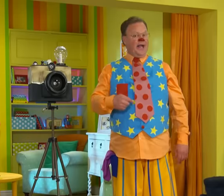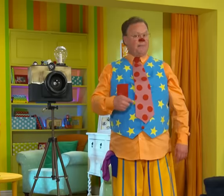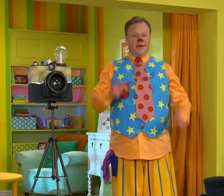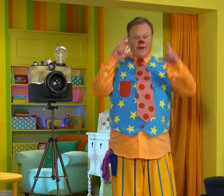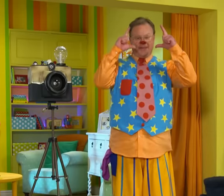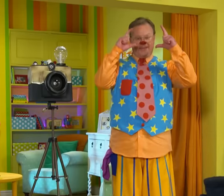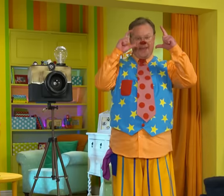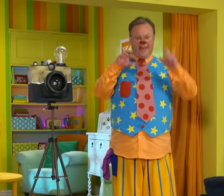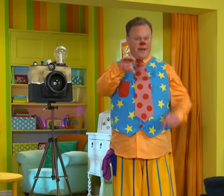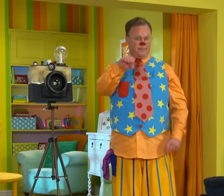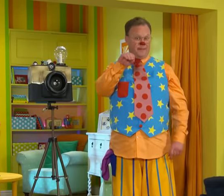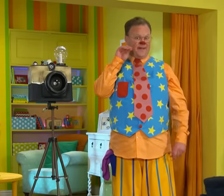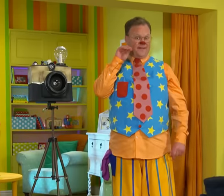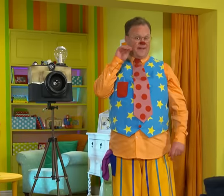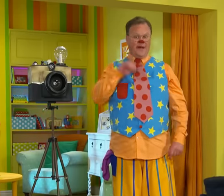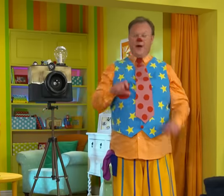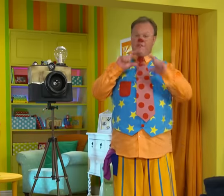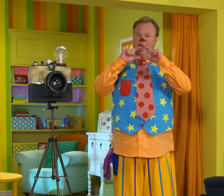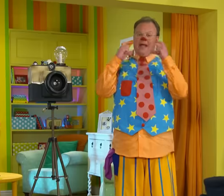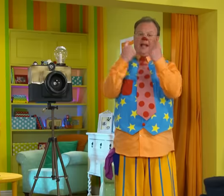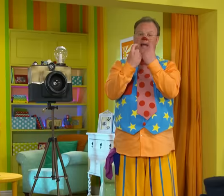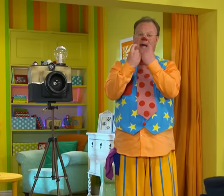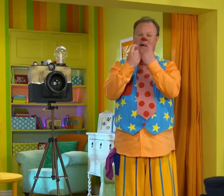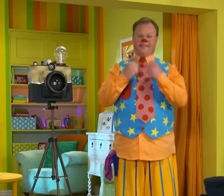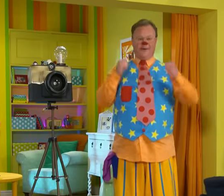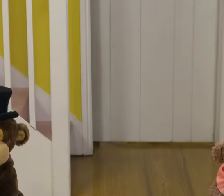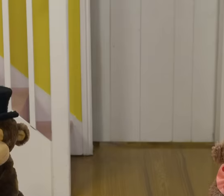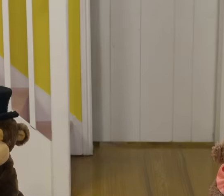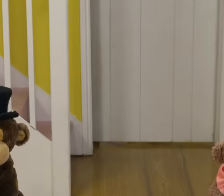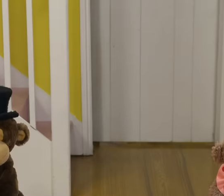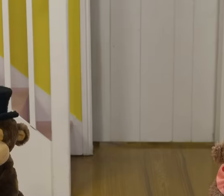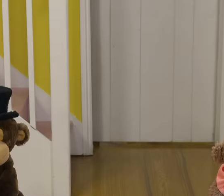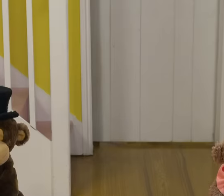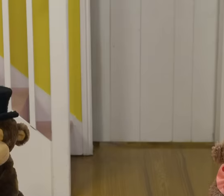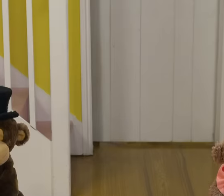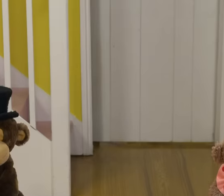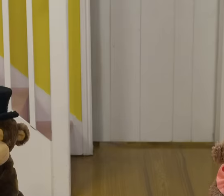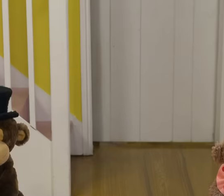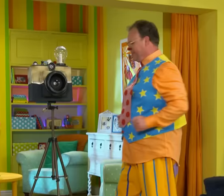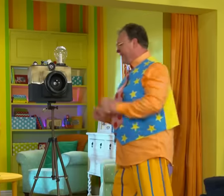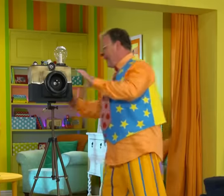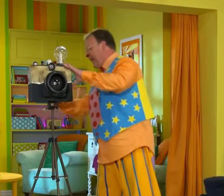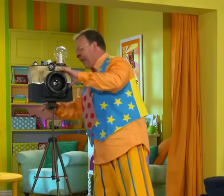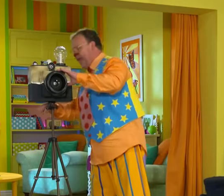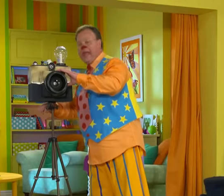I'm going to take a picture of my class. Woohoo! Is that your